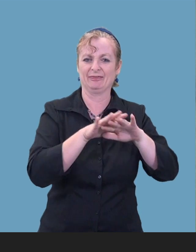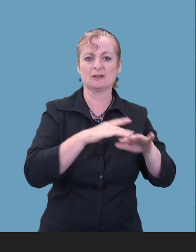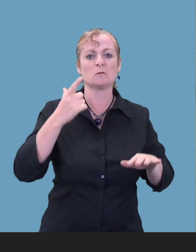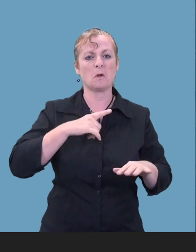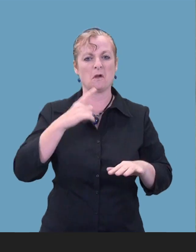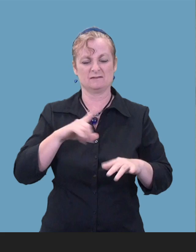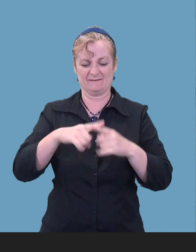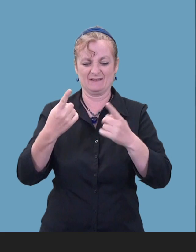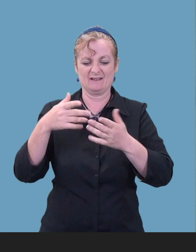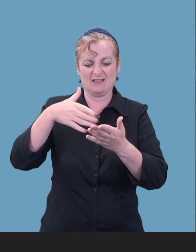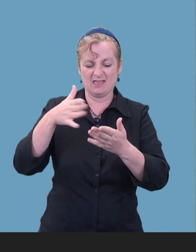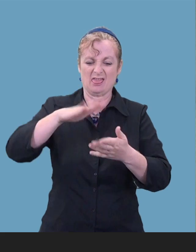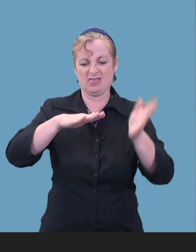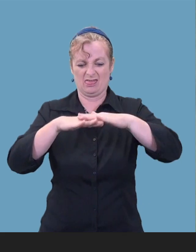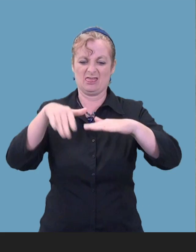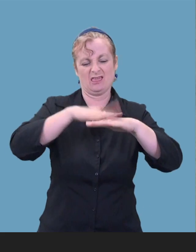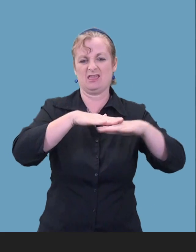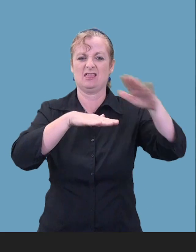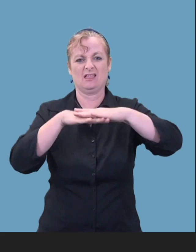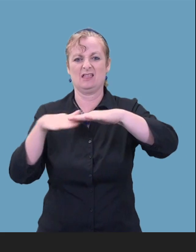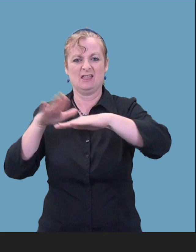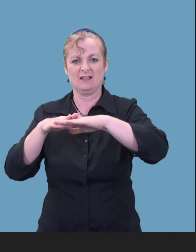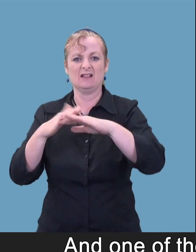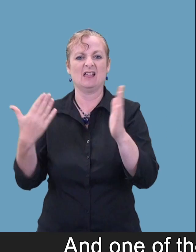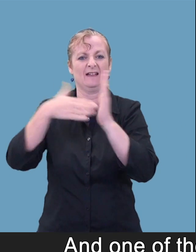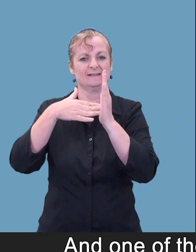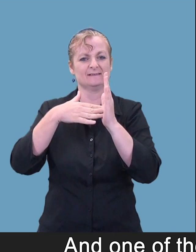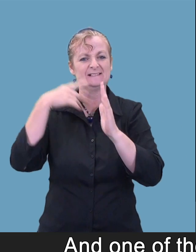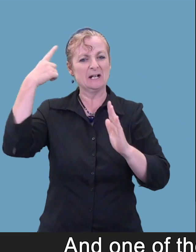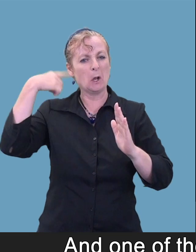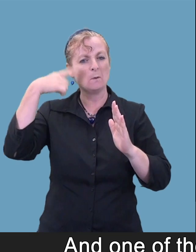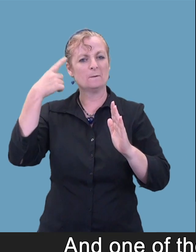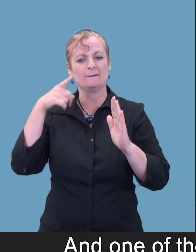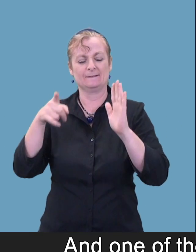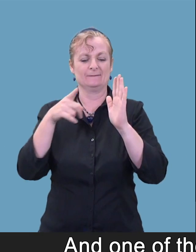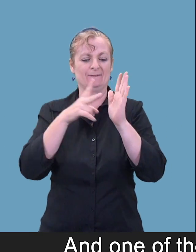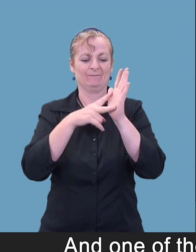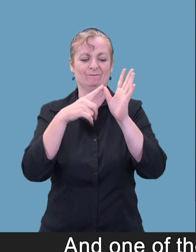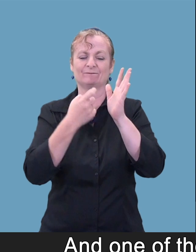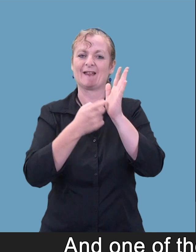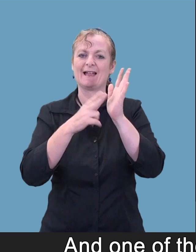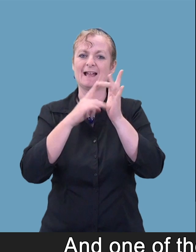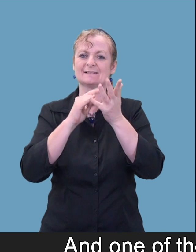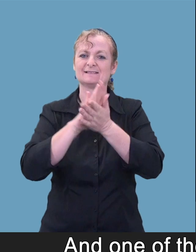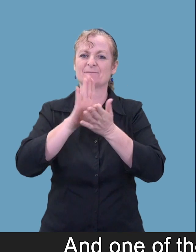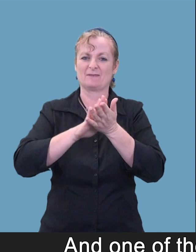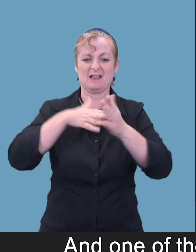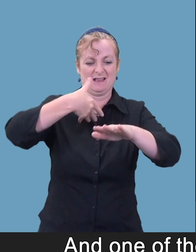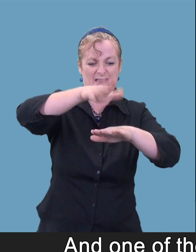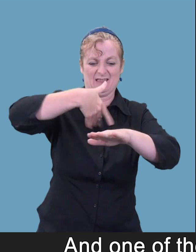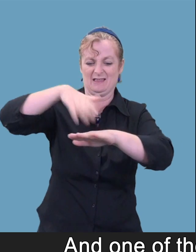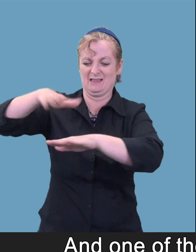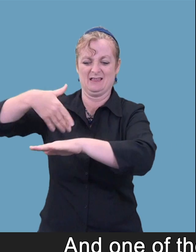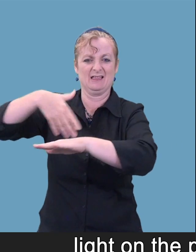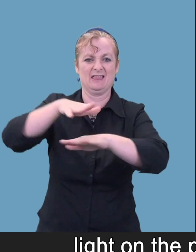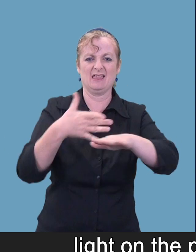condition, but also understanding how it was made. And one of the tools that we have for looking at the surface of a painting is to